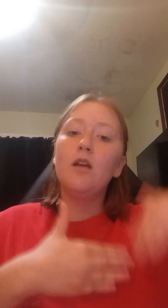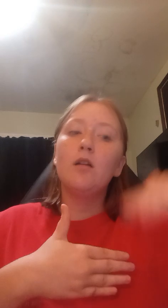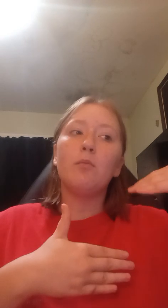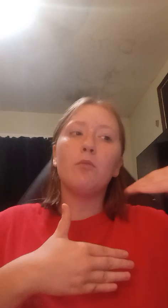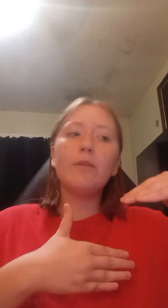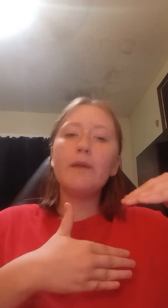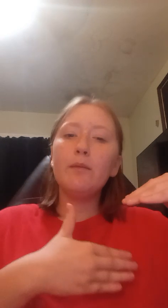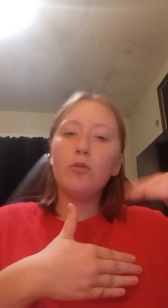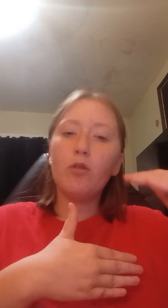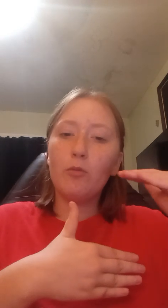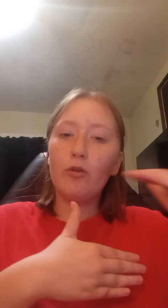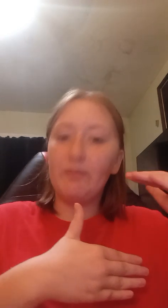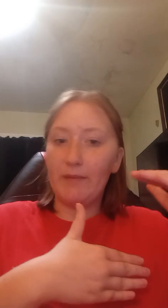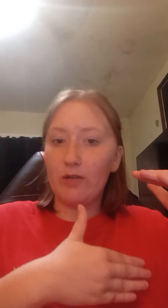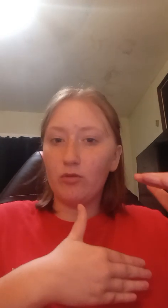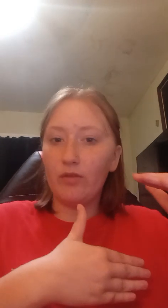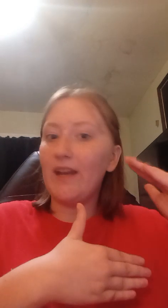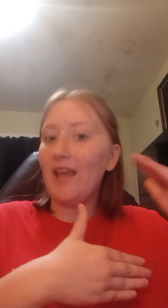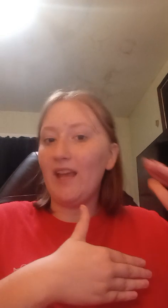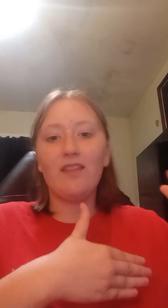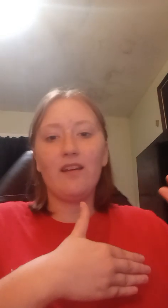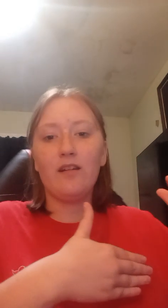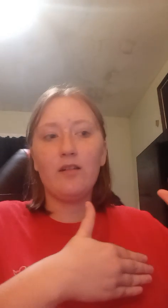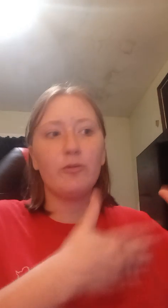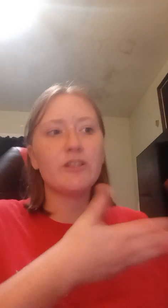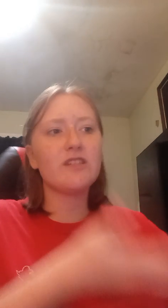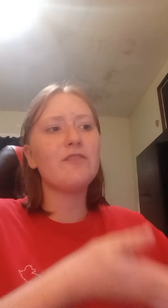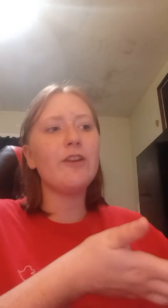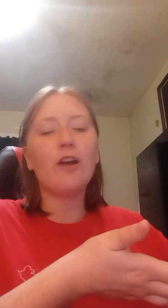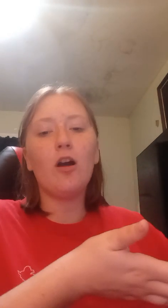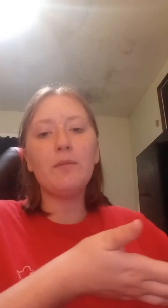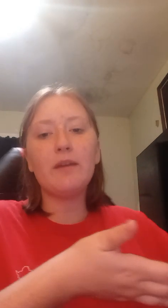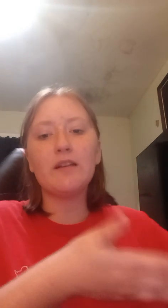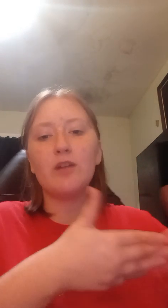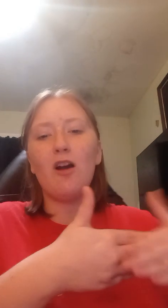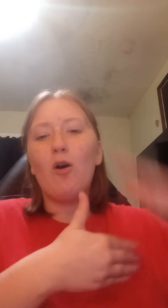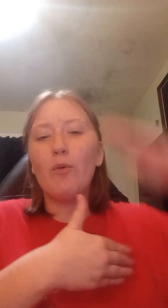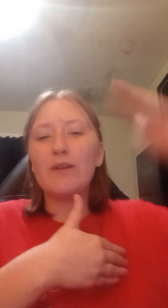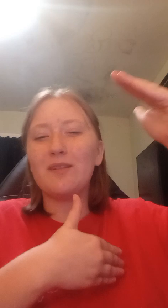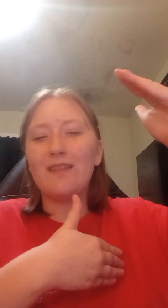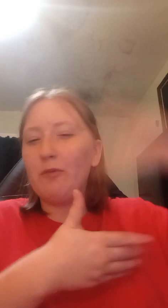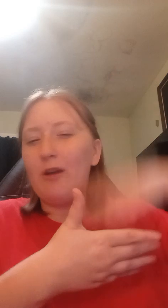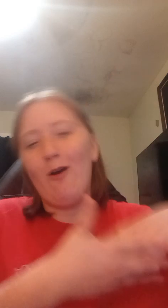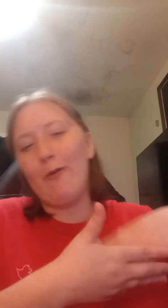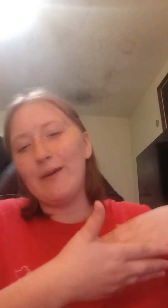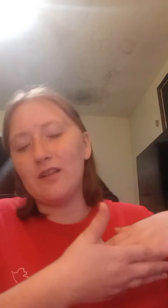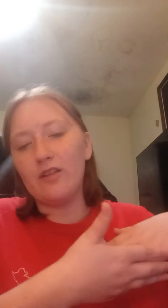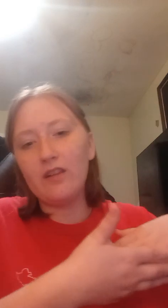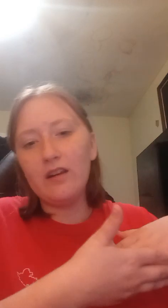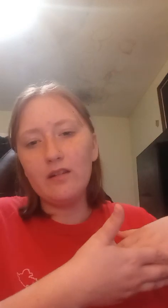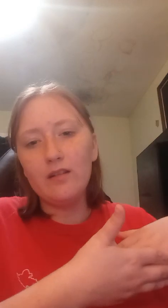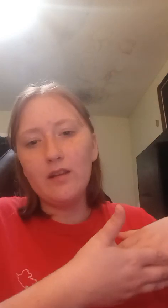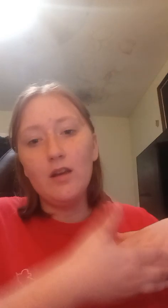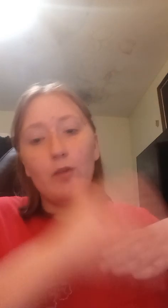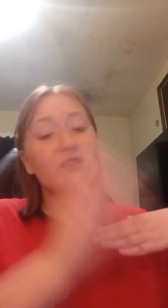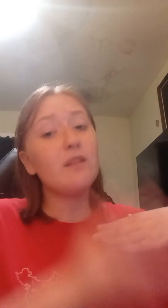more people are more in the middle than anything, which is very common because we're not always one thing, we're not always another thing, which some people can